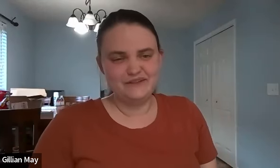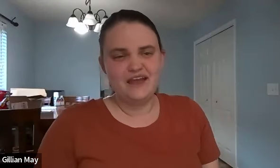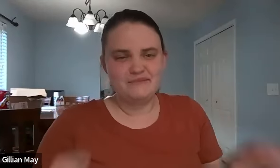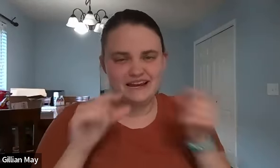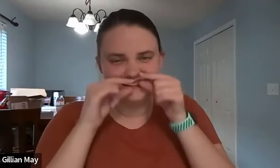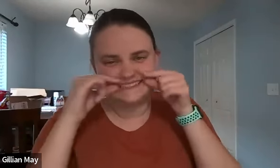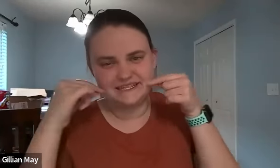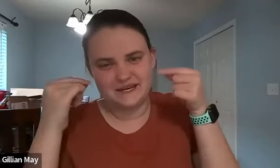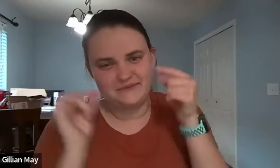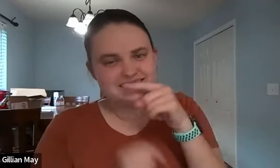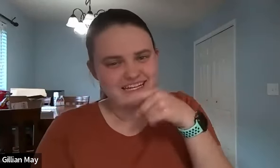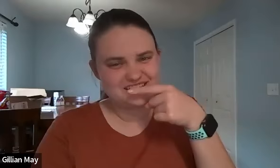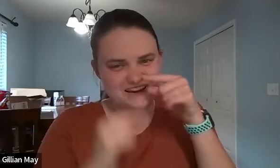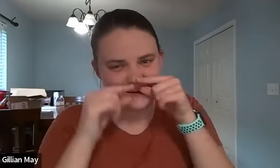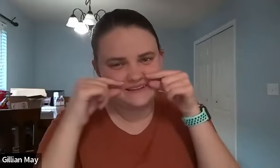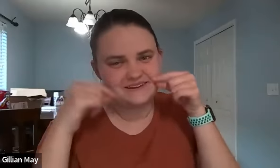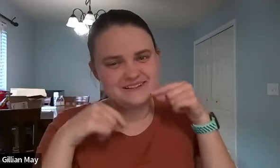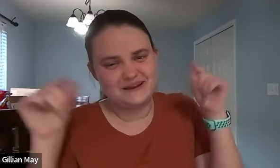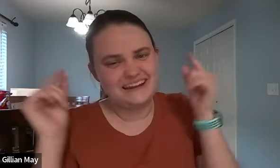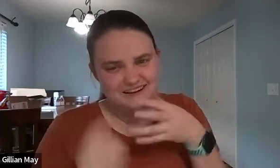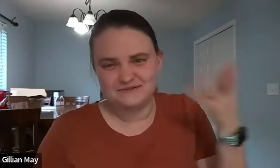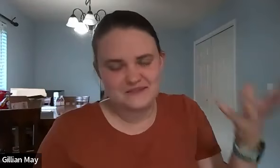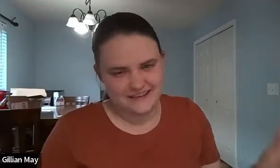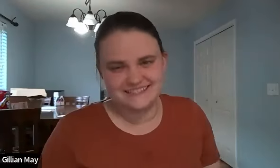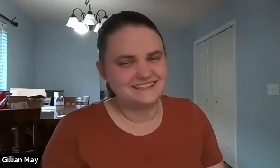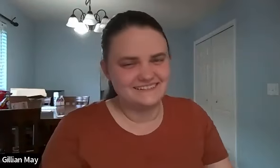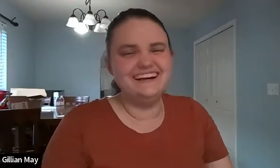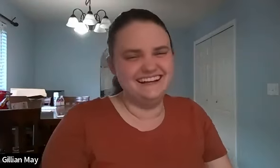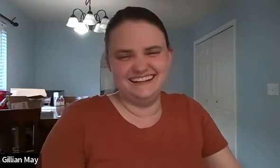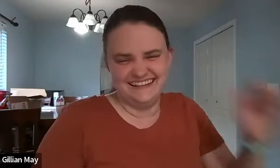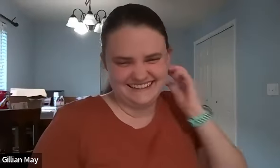I mean, I can see getting mustache there. I mean, there, it's right here. It's round face still.